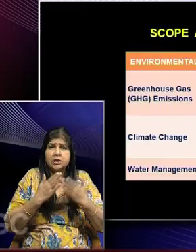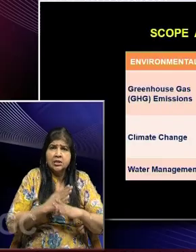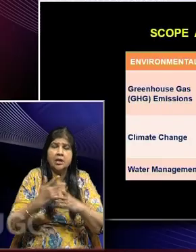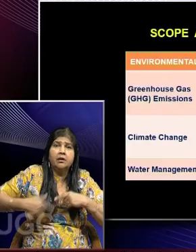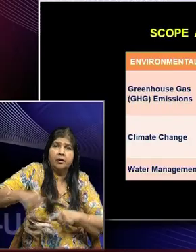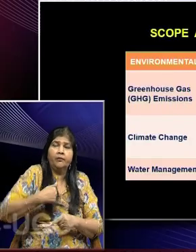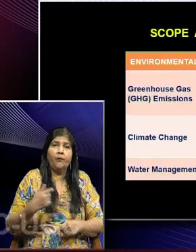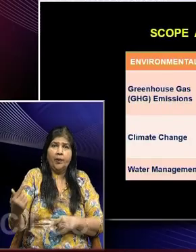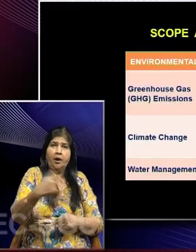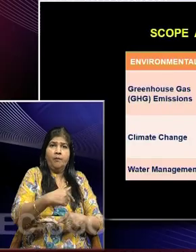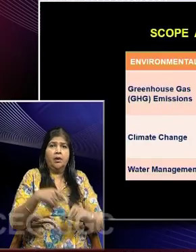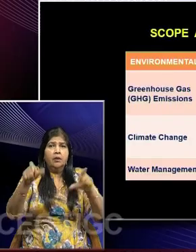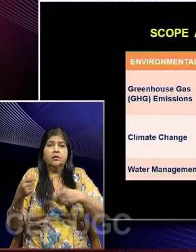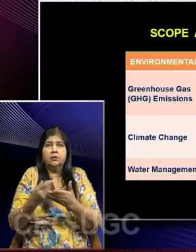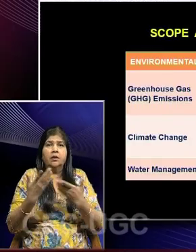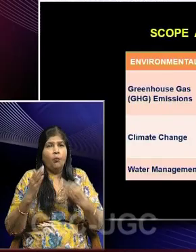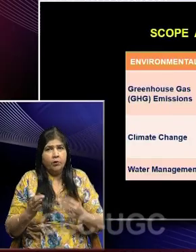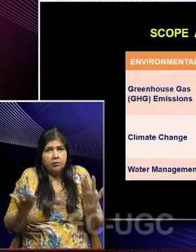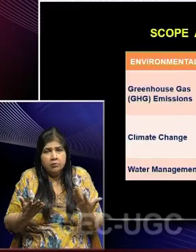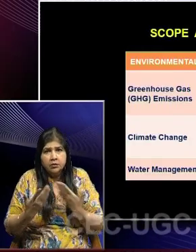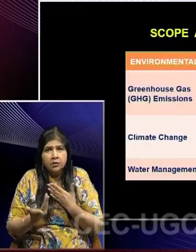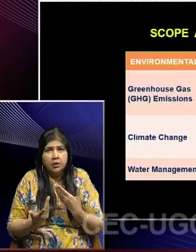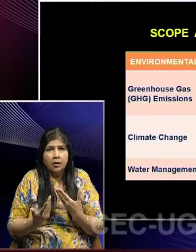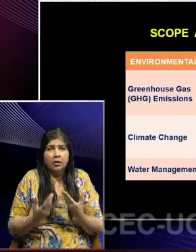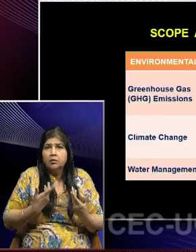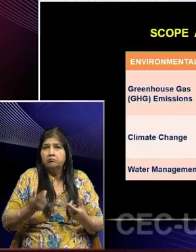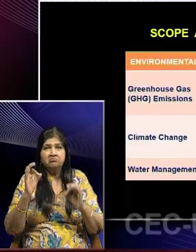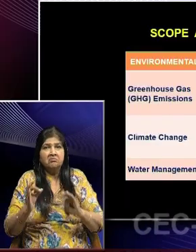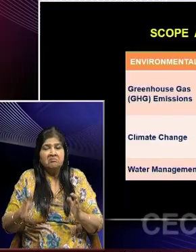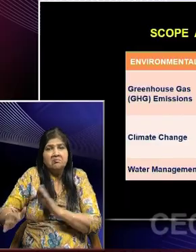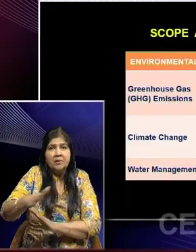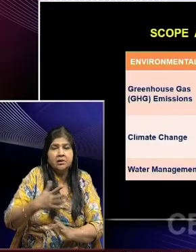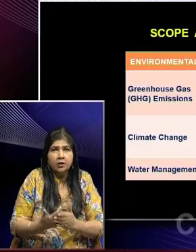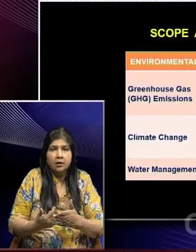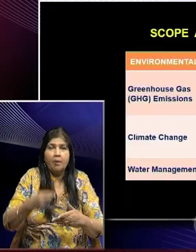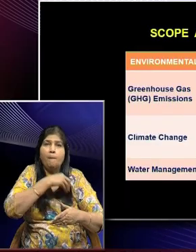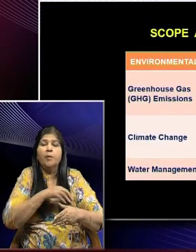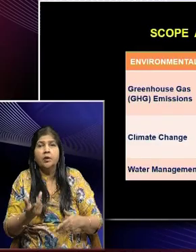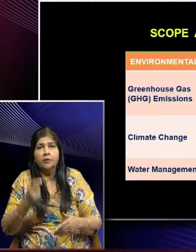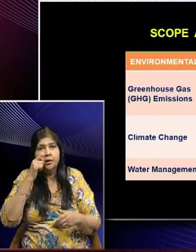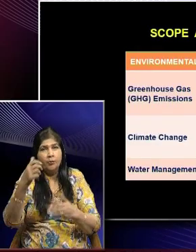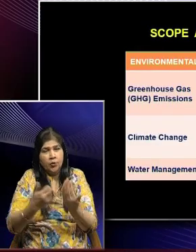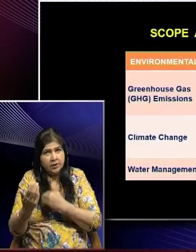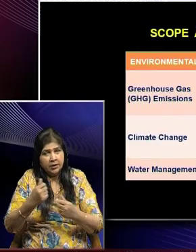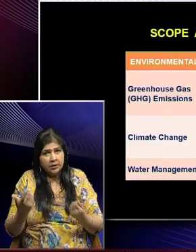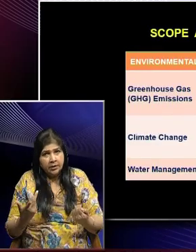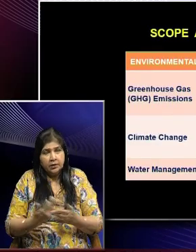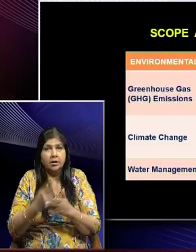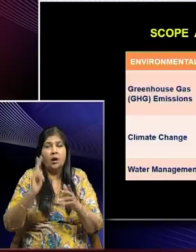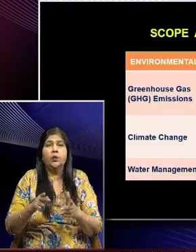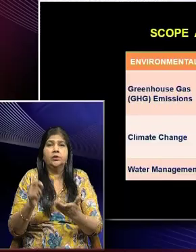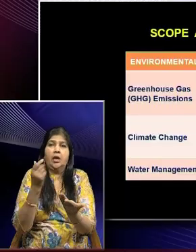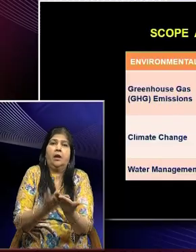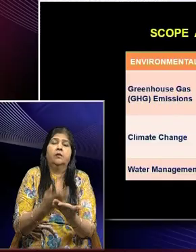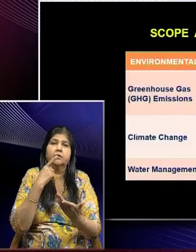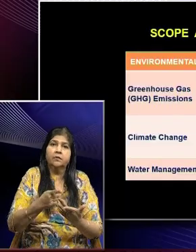to our employees, whether it is conducive or not, the benefits which employees are getting, that also accounts